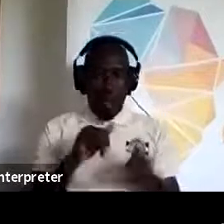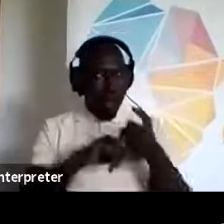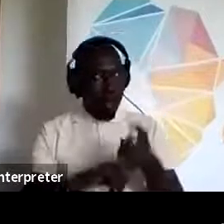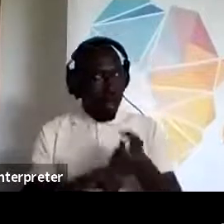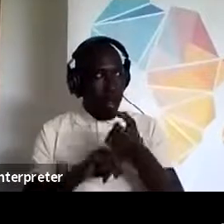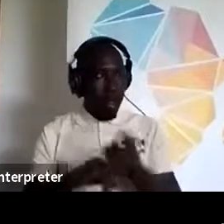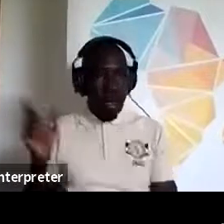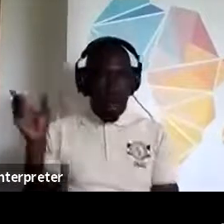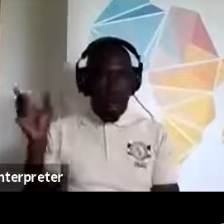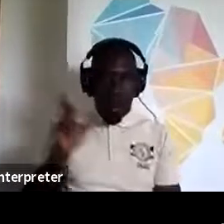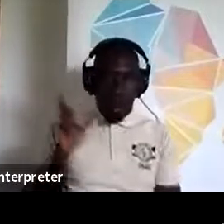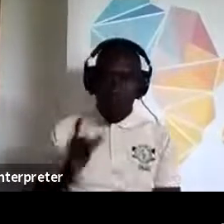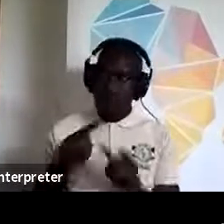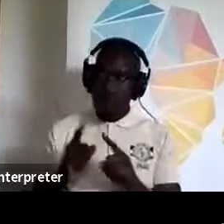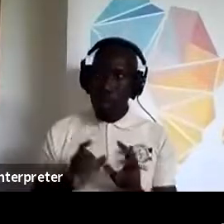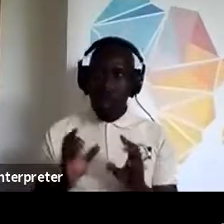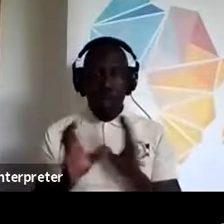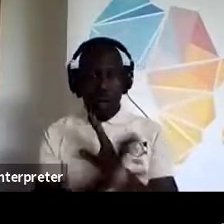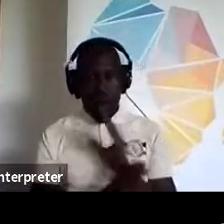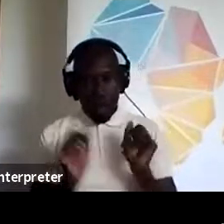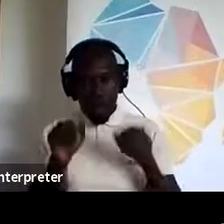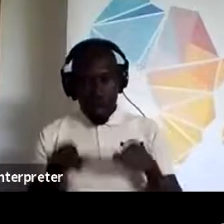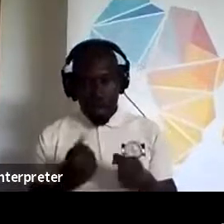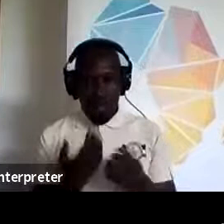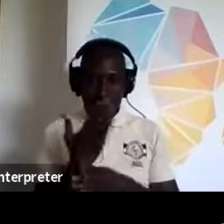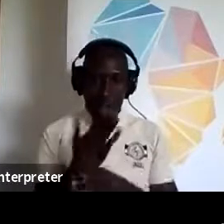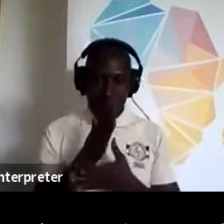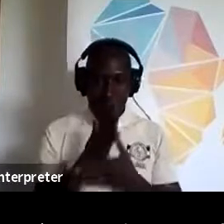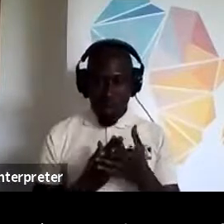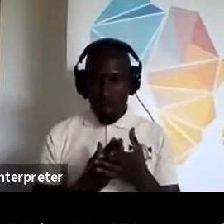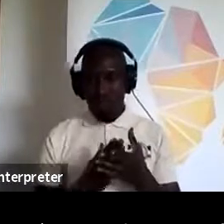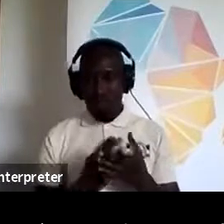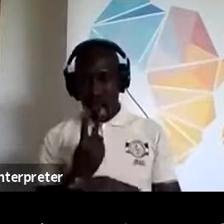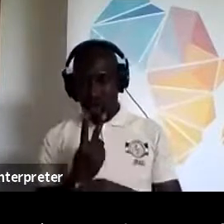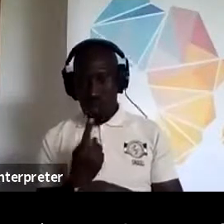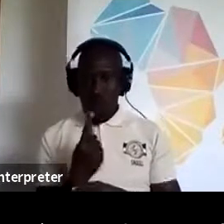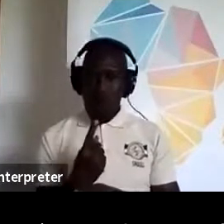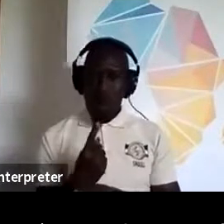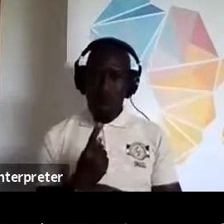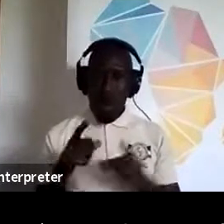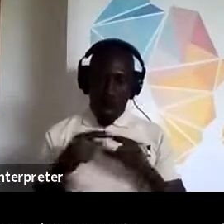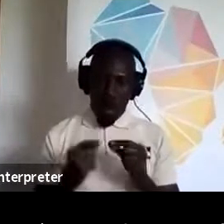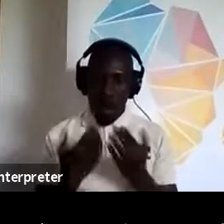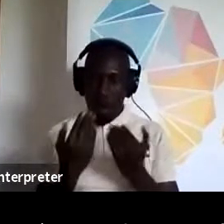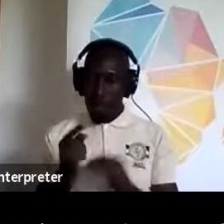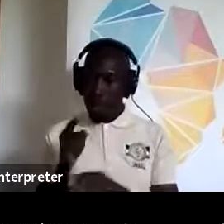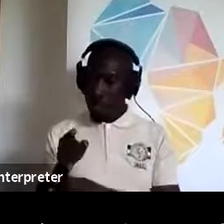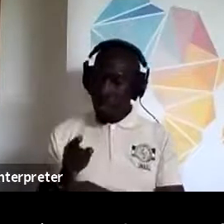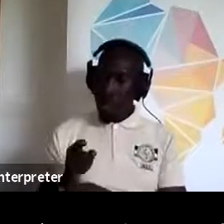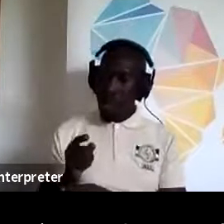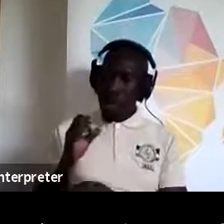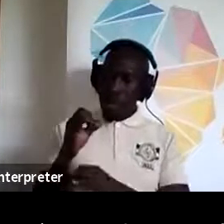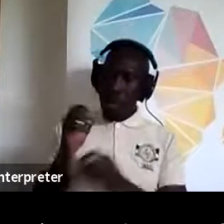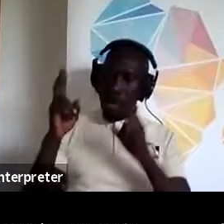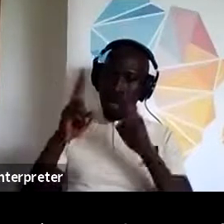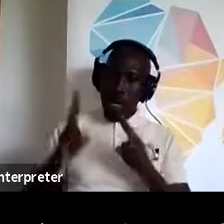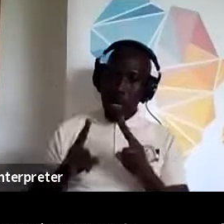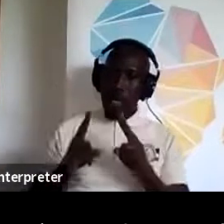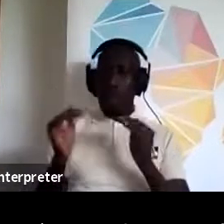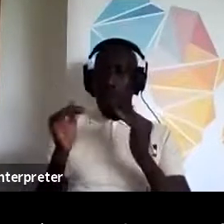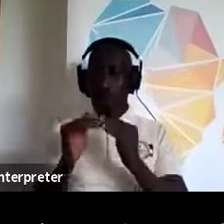different countries, she can push in a word or two. What would you ask of her, especially at the international level, and